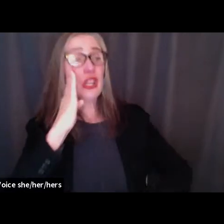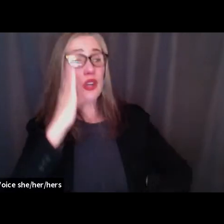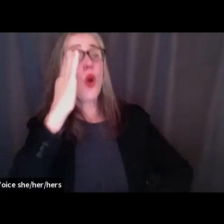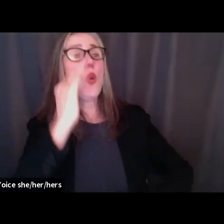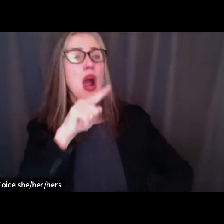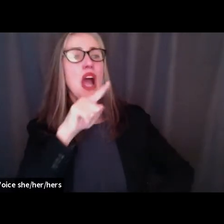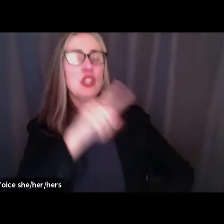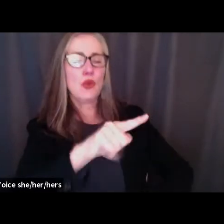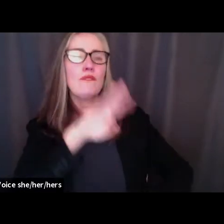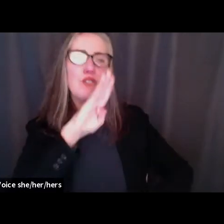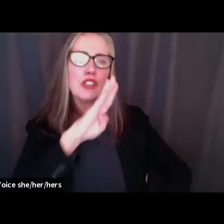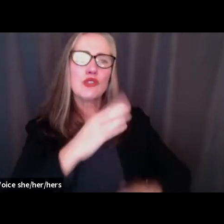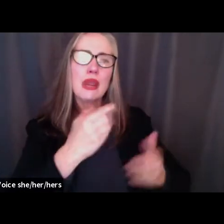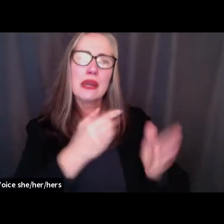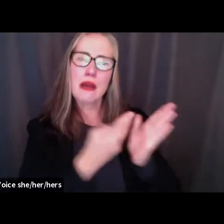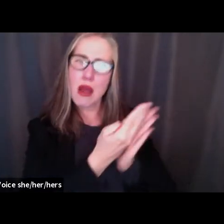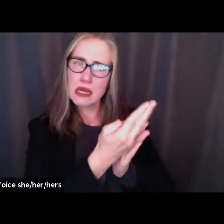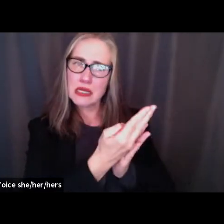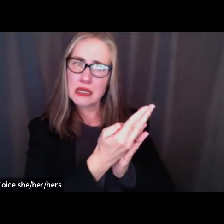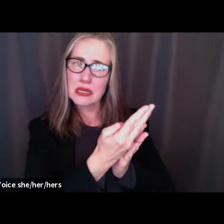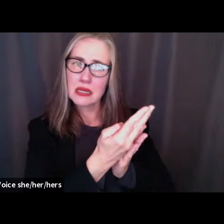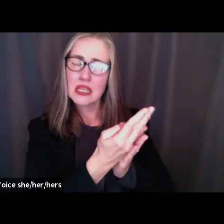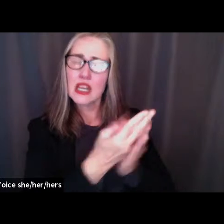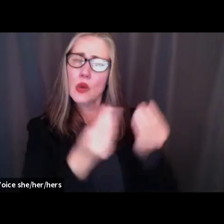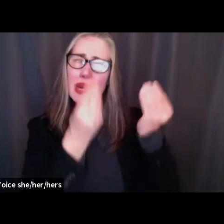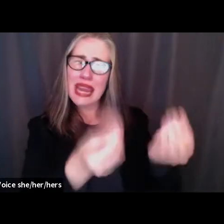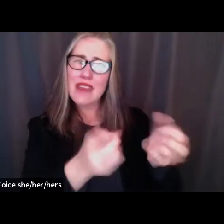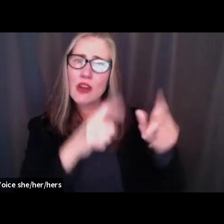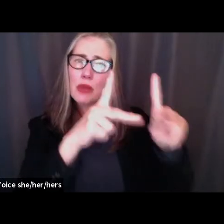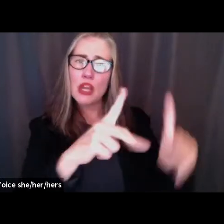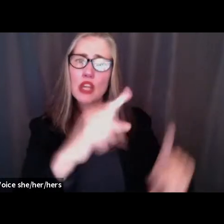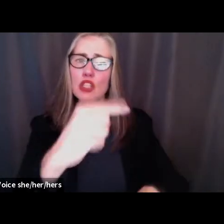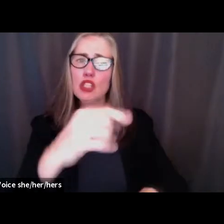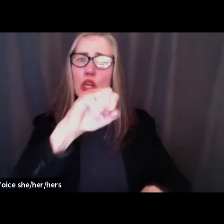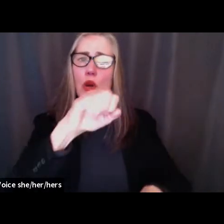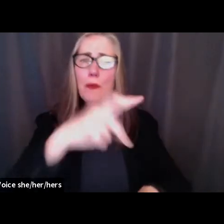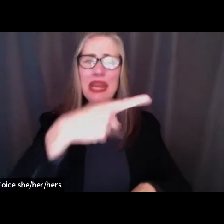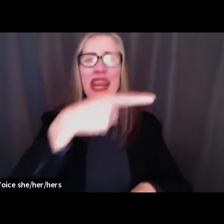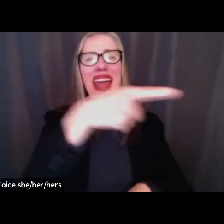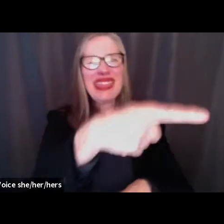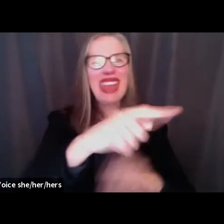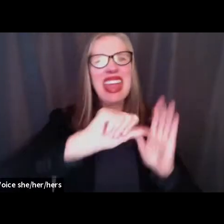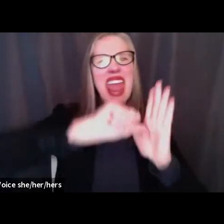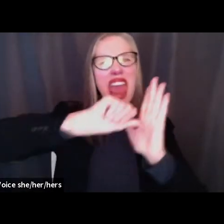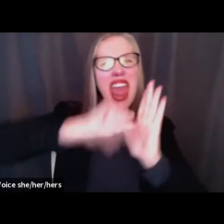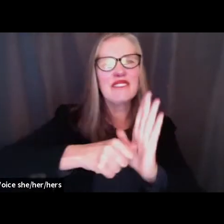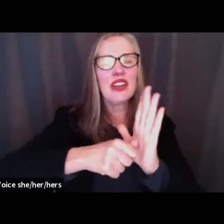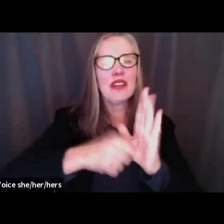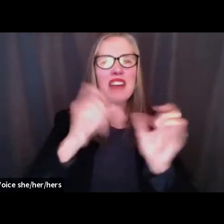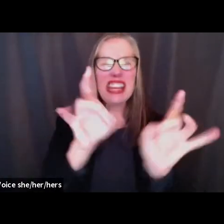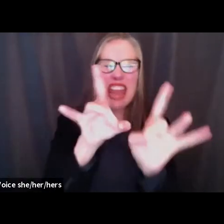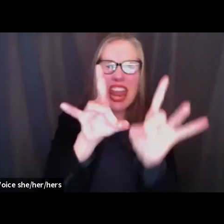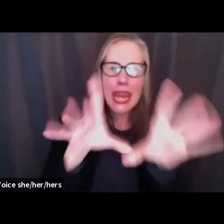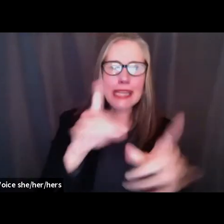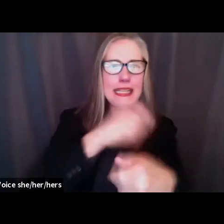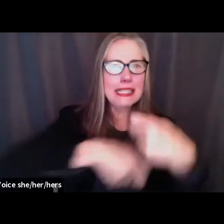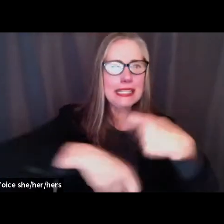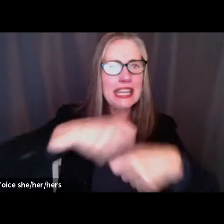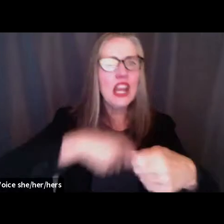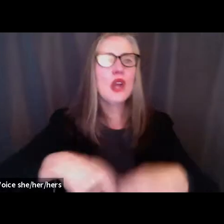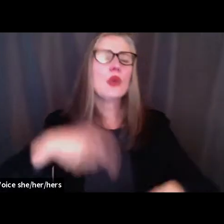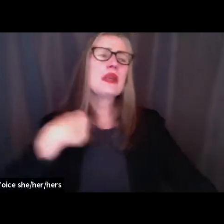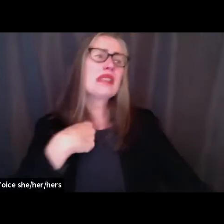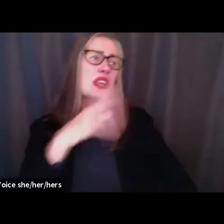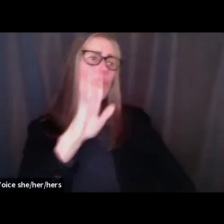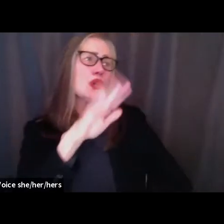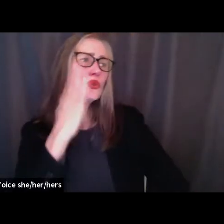are frustrated. We gave the opportunity to the GOP, who amplified hate. And we said, you know